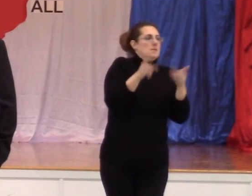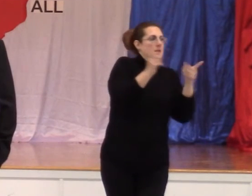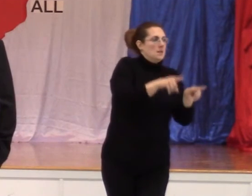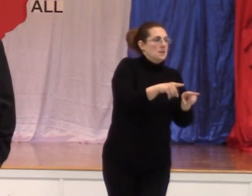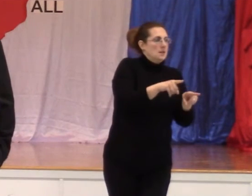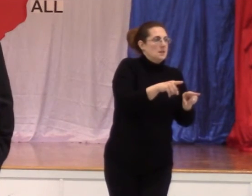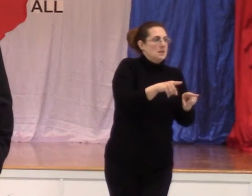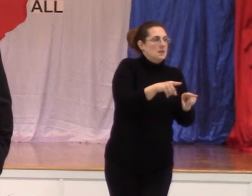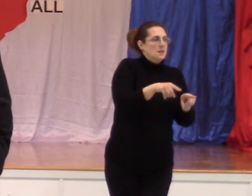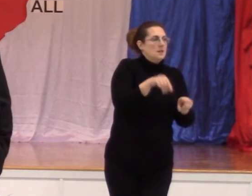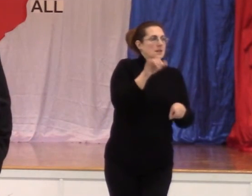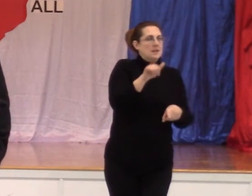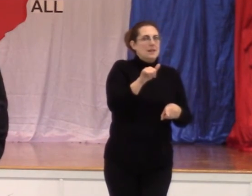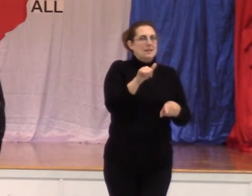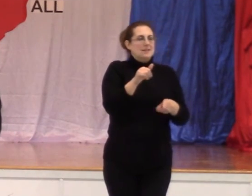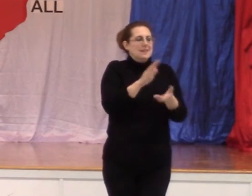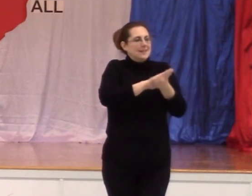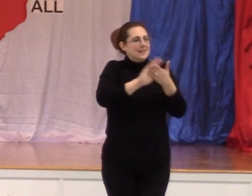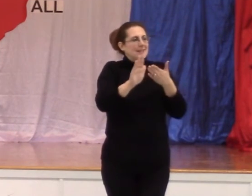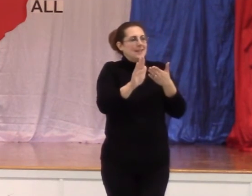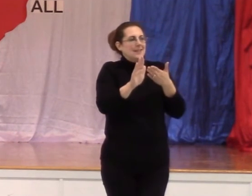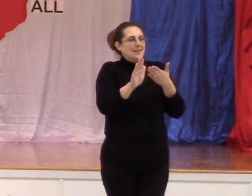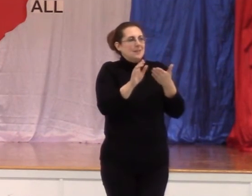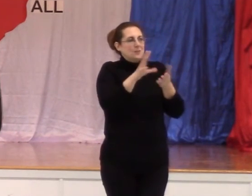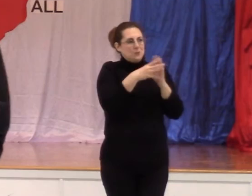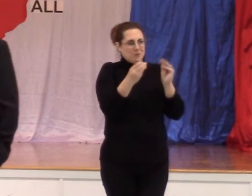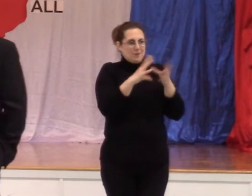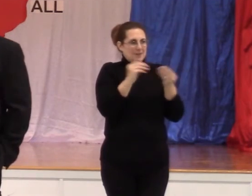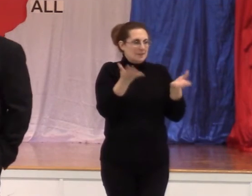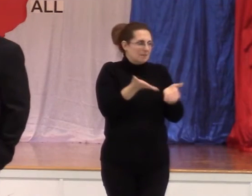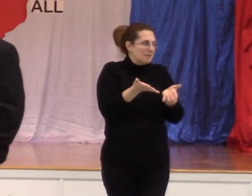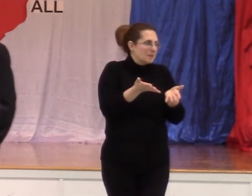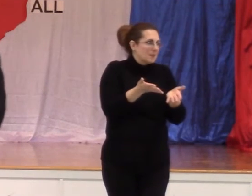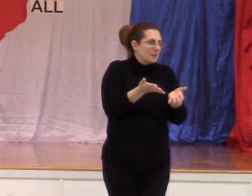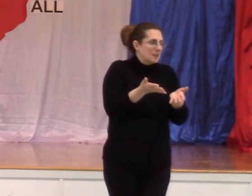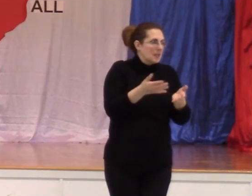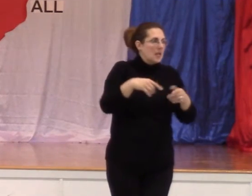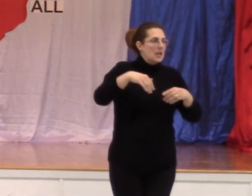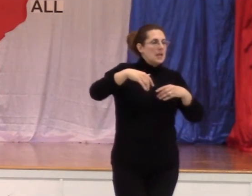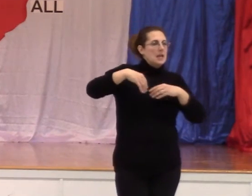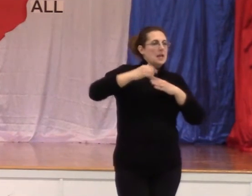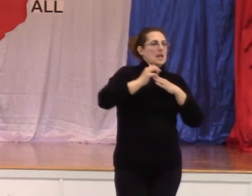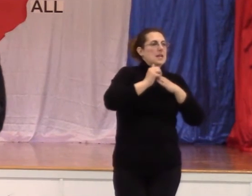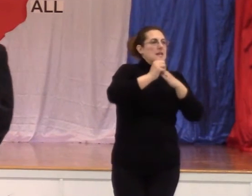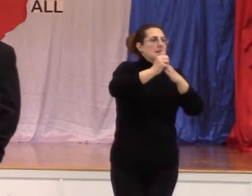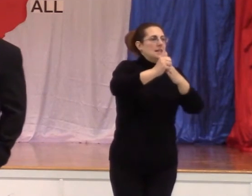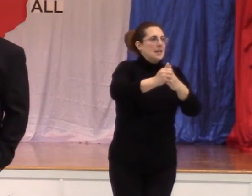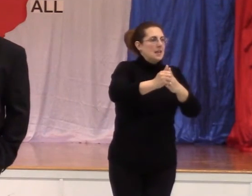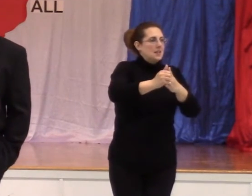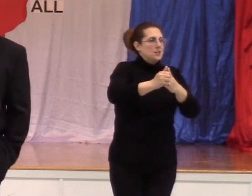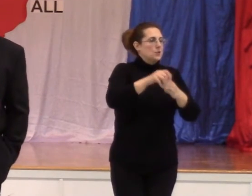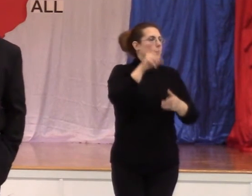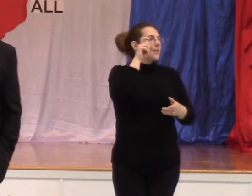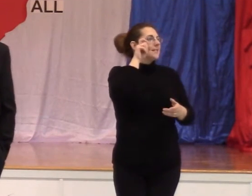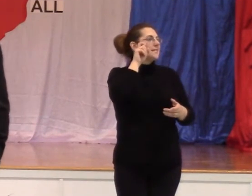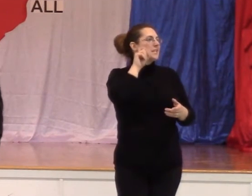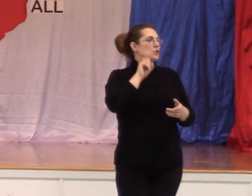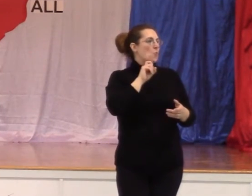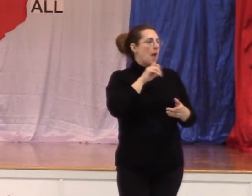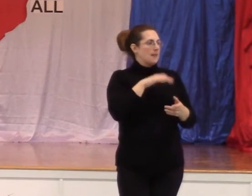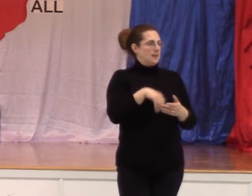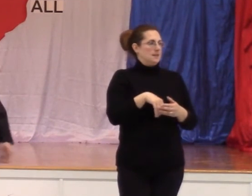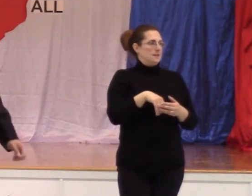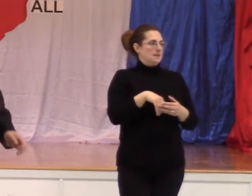That's the sanitized version, right? It led to sensuality. Outside of the word, they were trusting